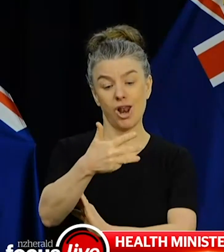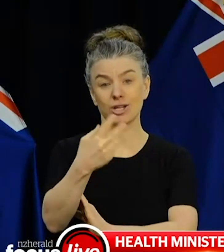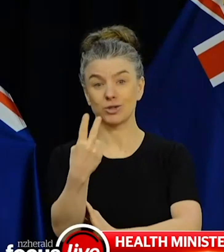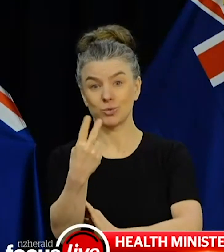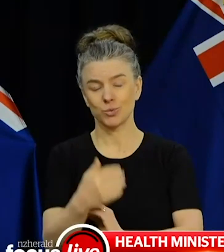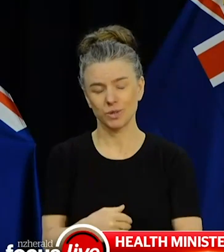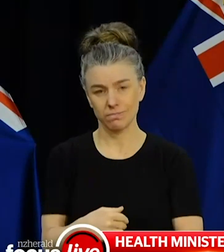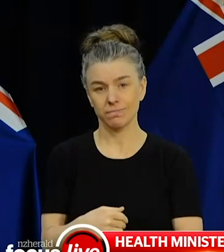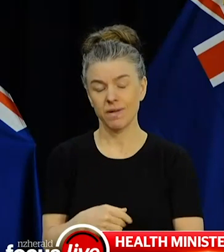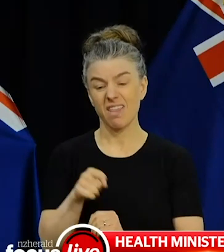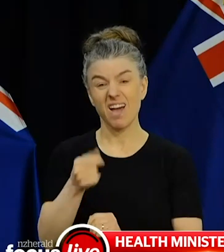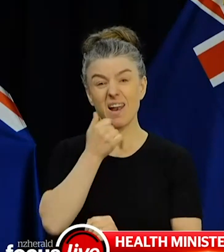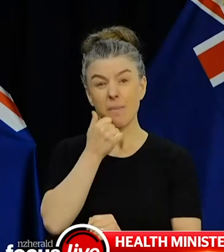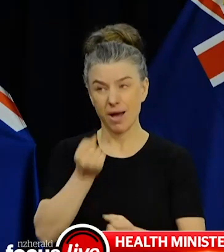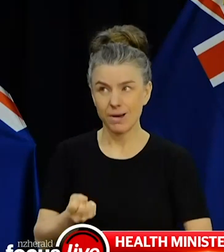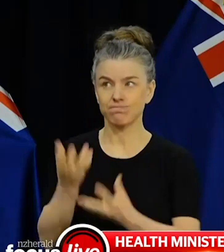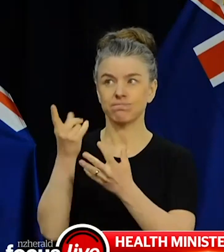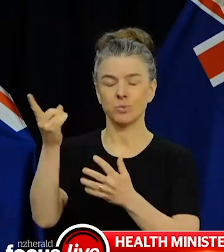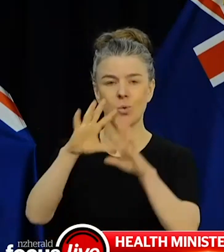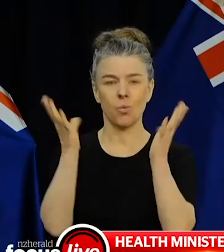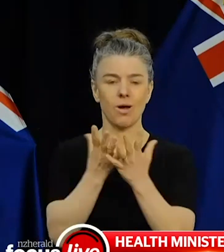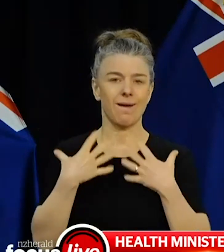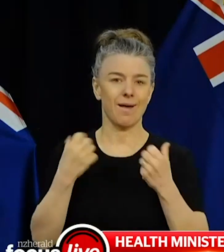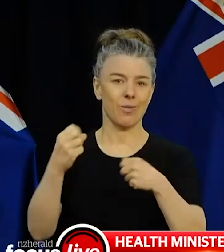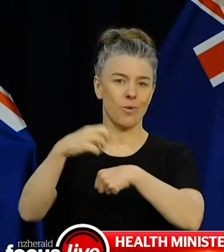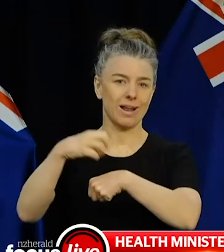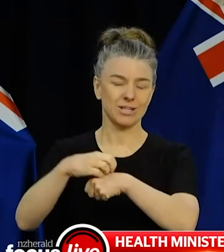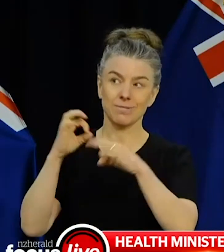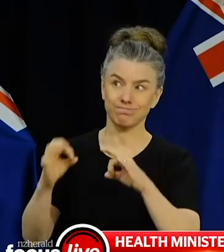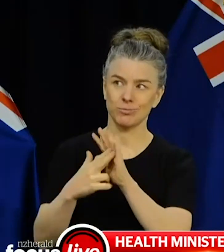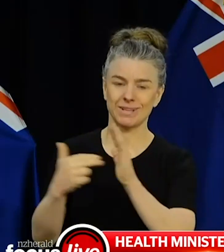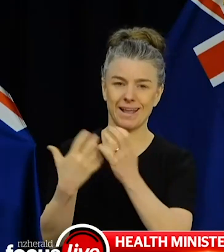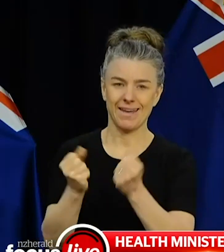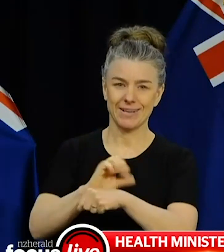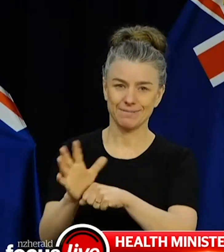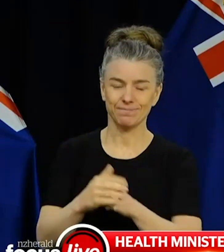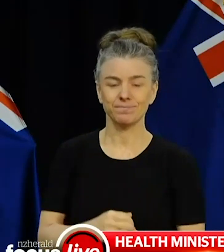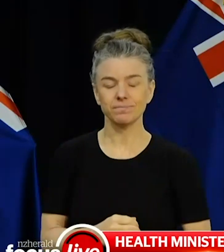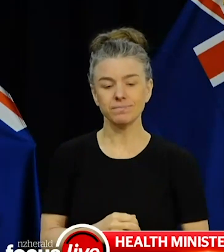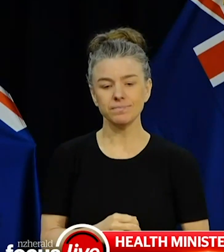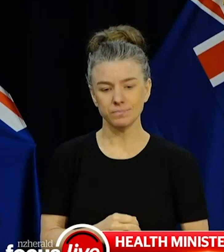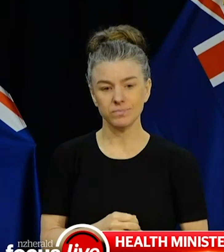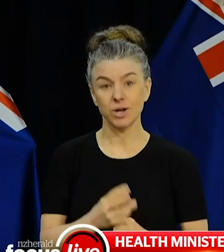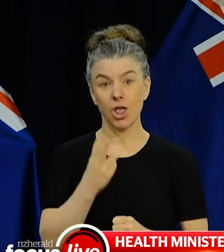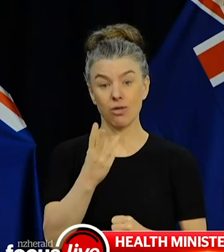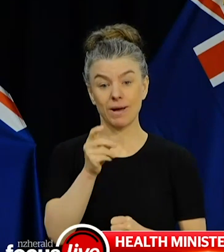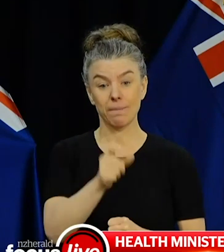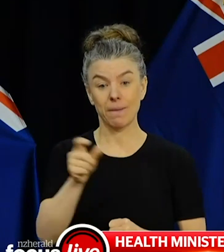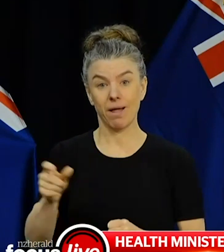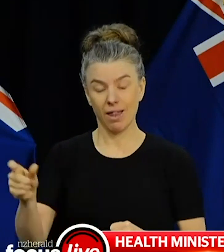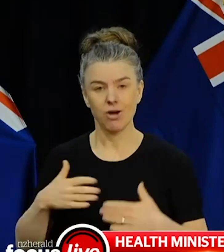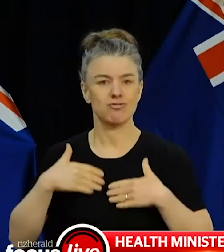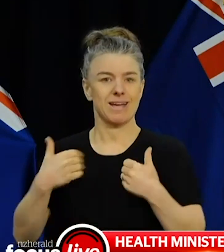1,192, which is the number that gets reported to the World Health Organization. There are 3 cases considered to have recovered